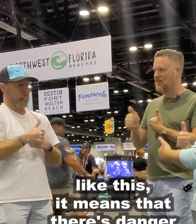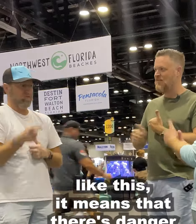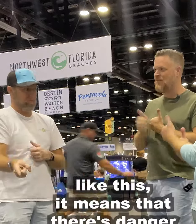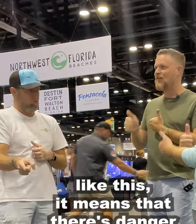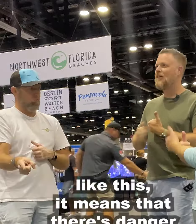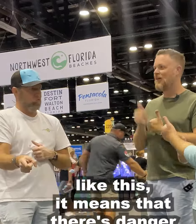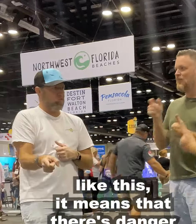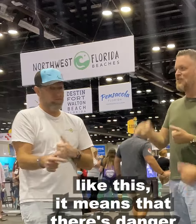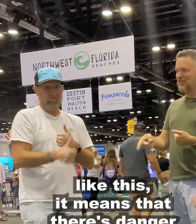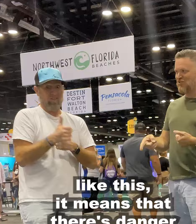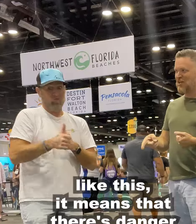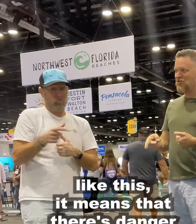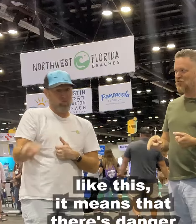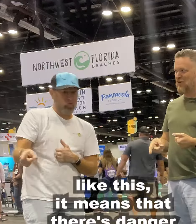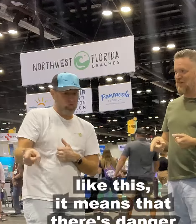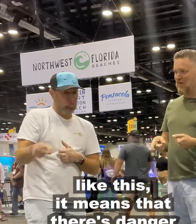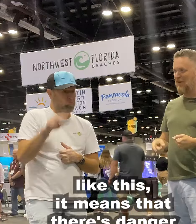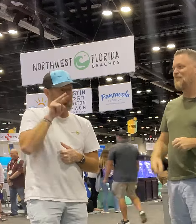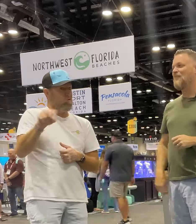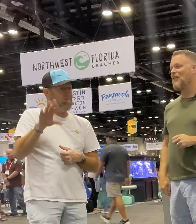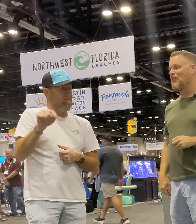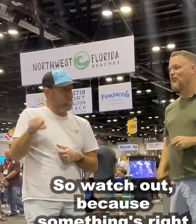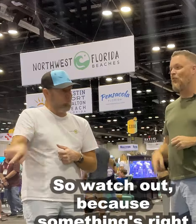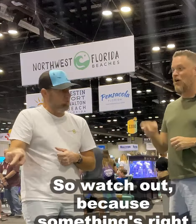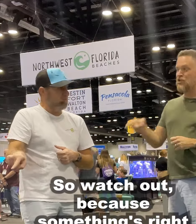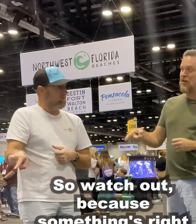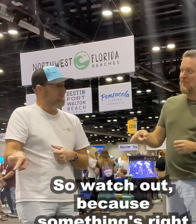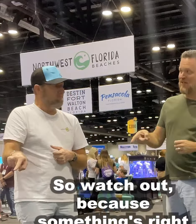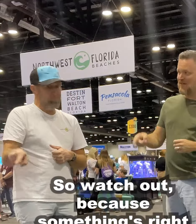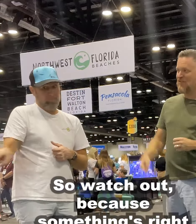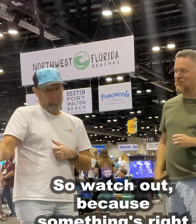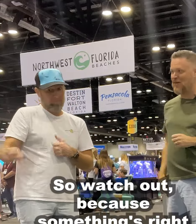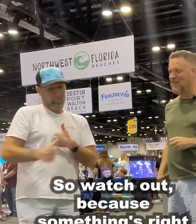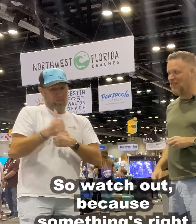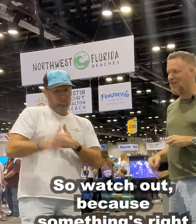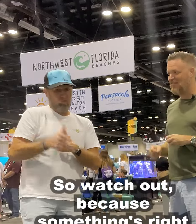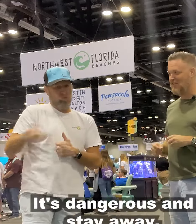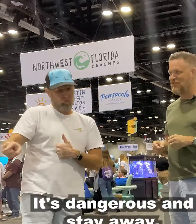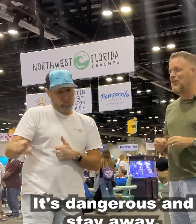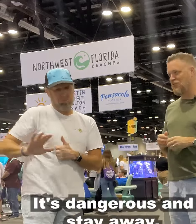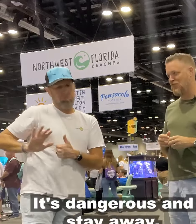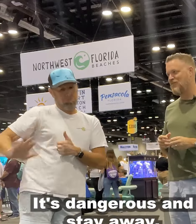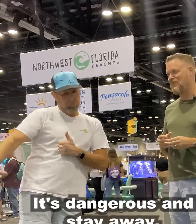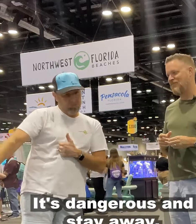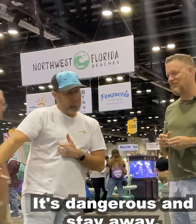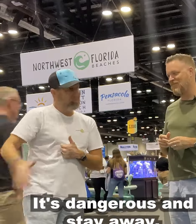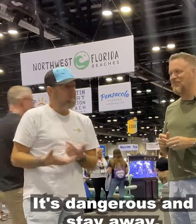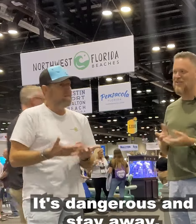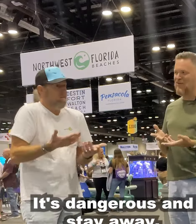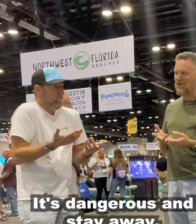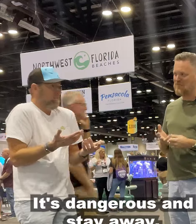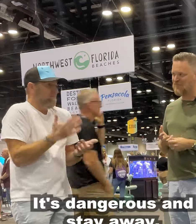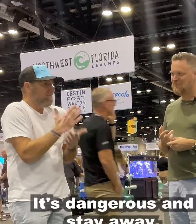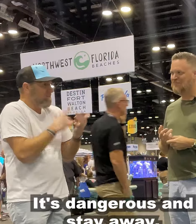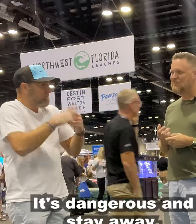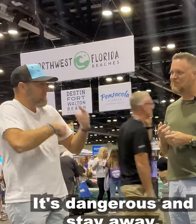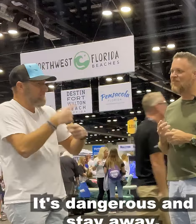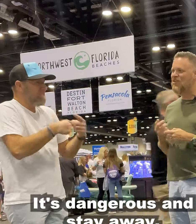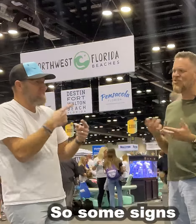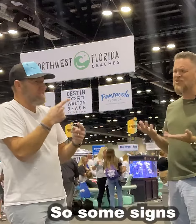this, that means that there's danger right there. So, watch out because something's right there. It's dangerous. And stay away. So,